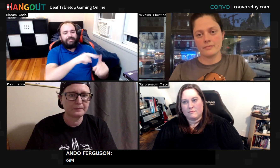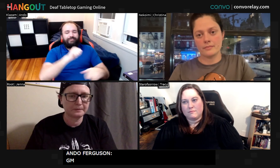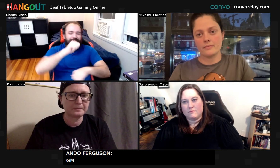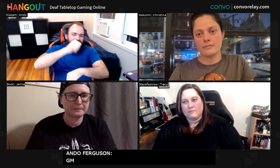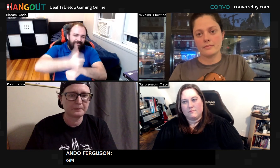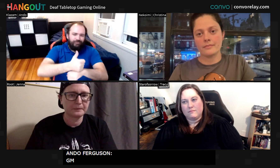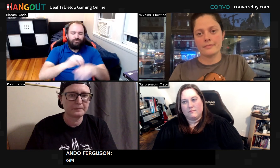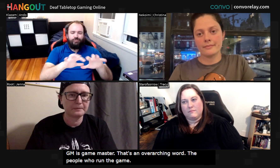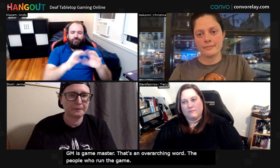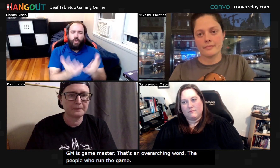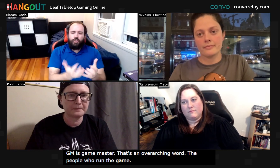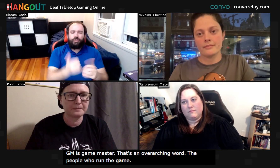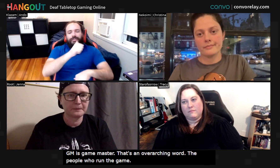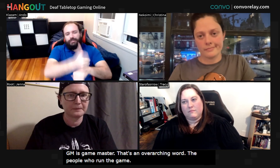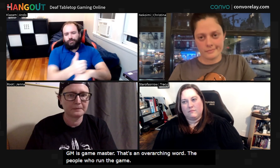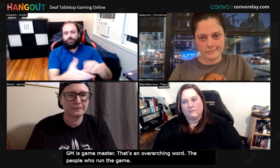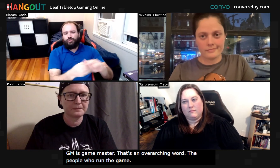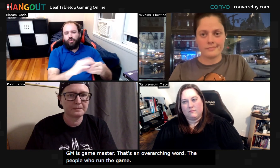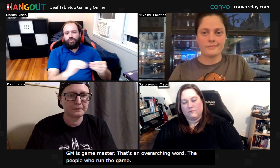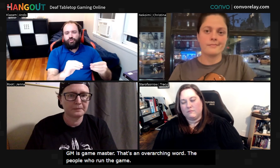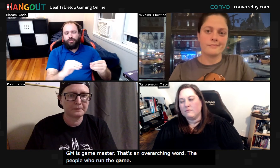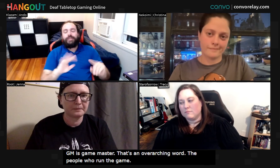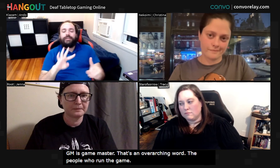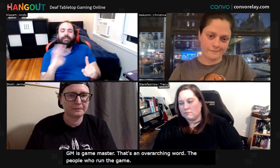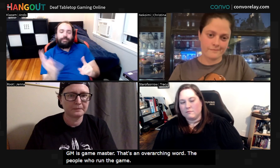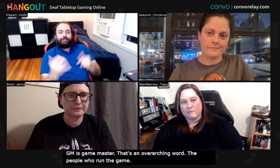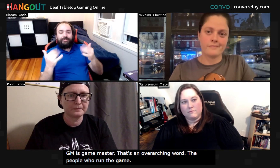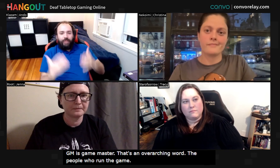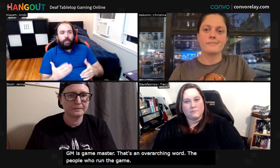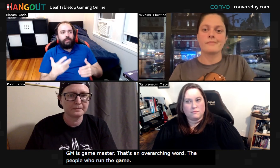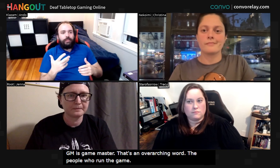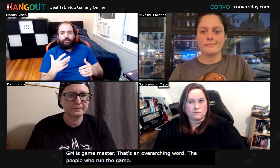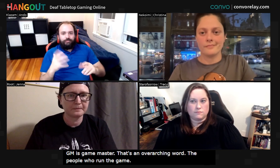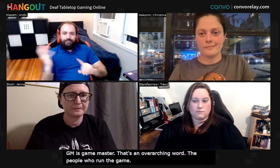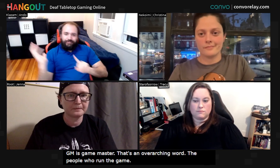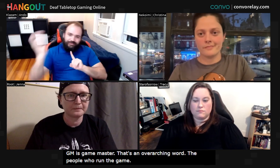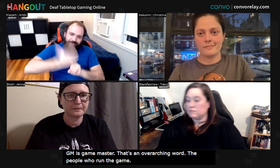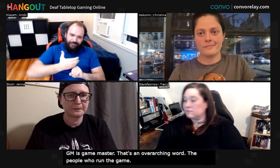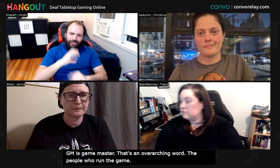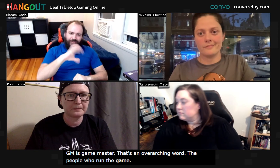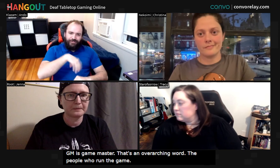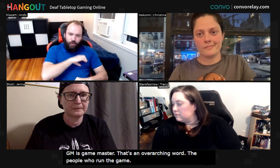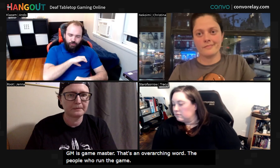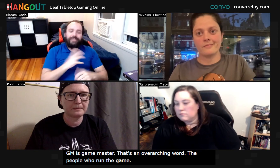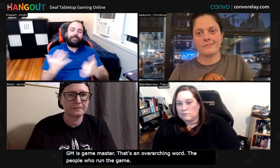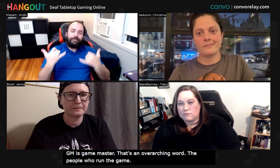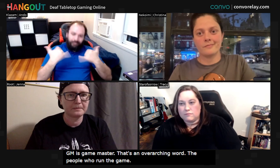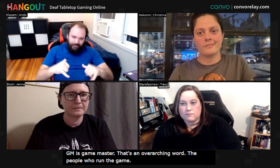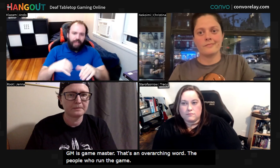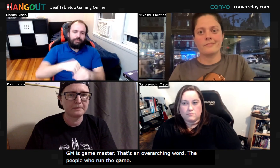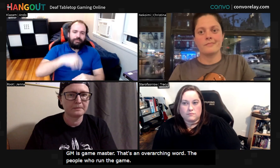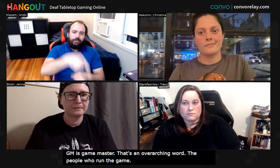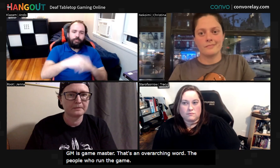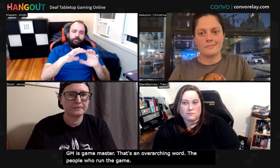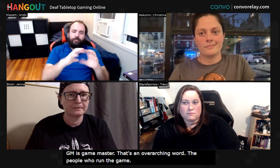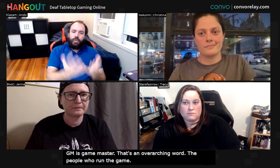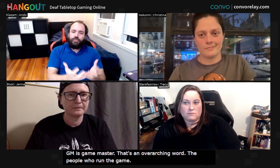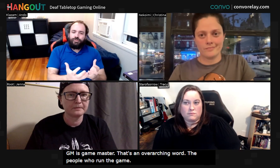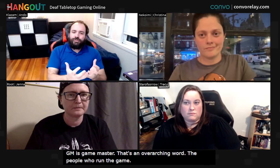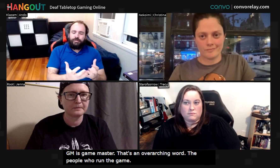have players, and he kind of sets the rules and sets the story, and then the other players kind of just jump in their characters, and they're